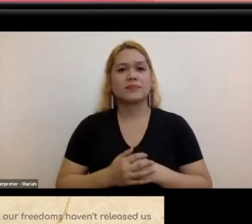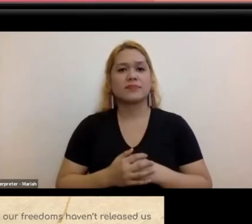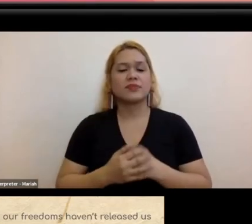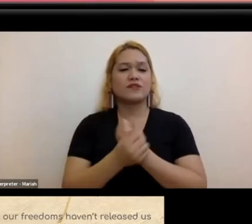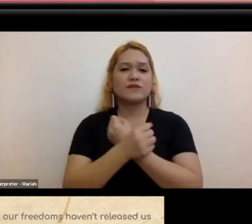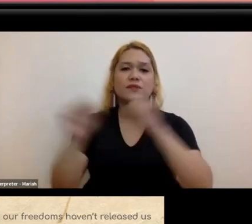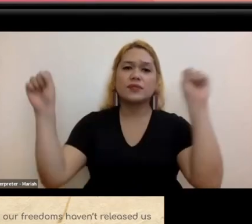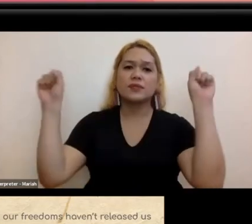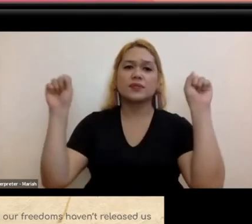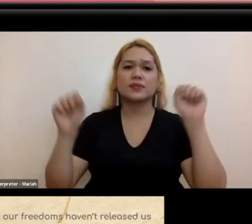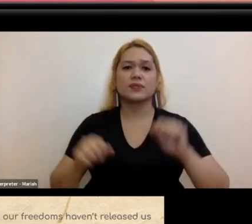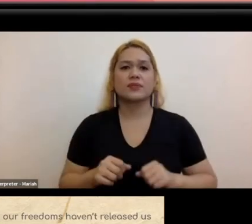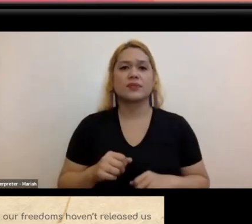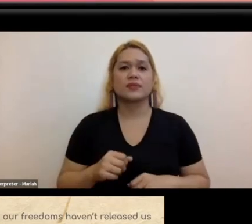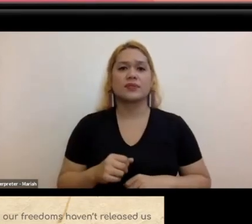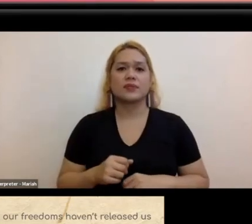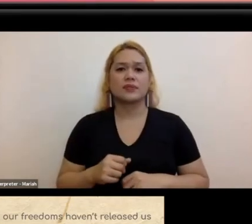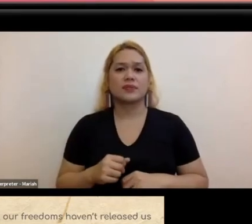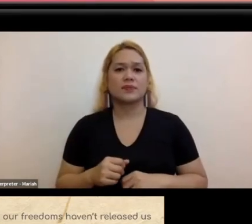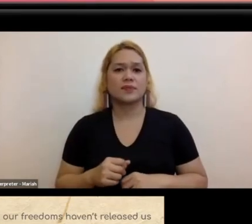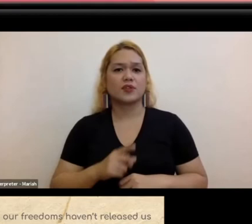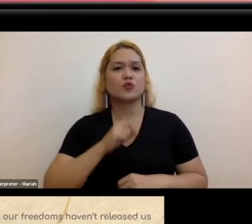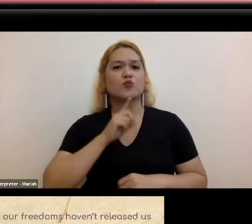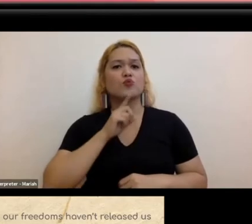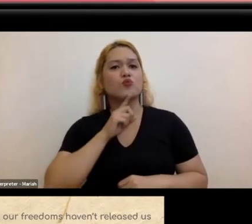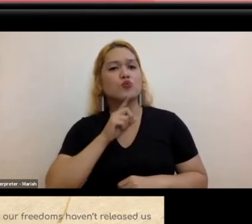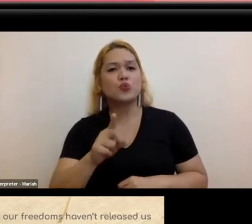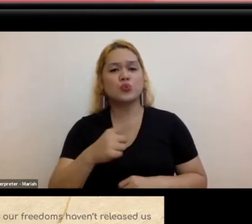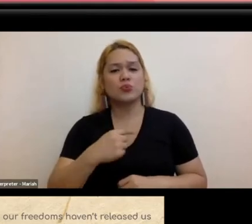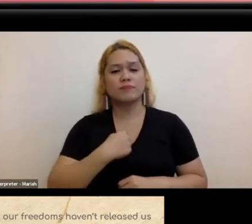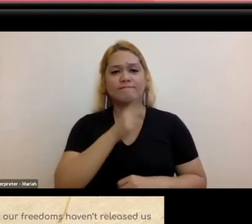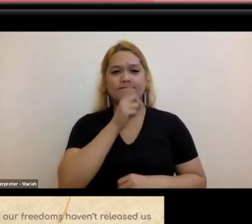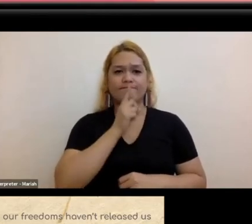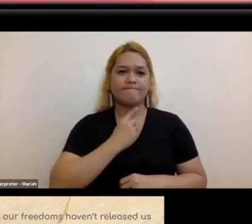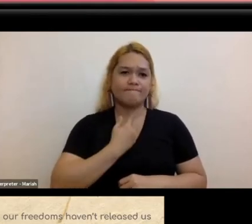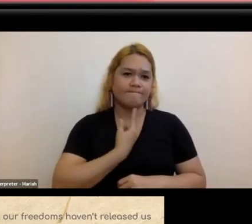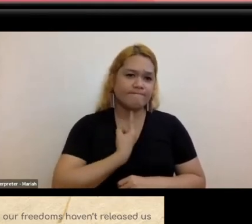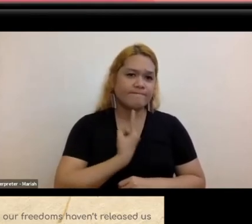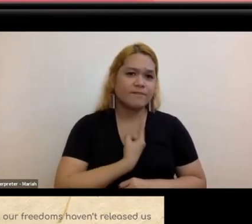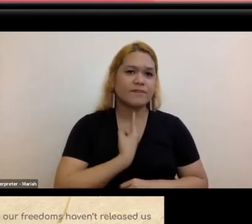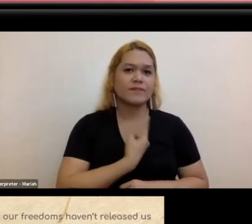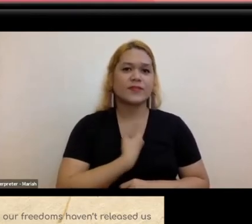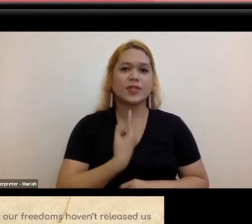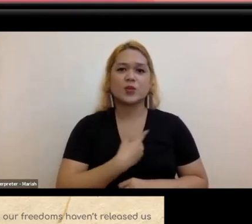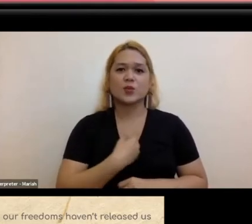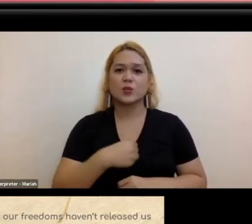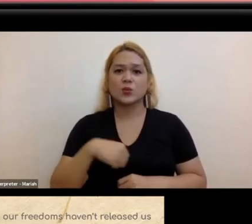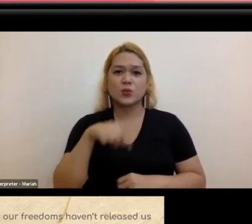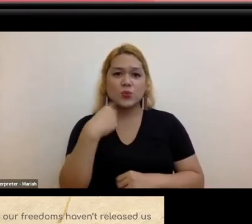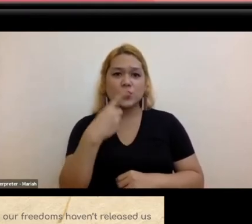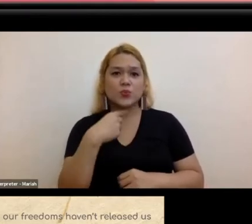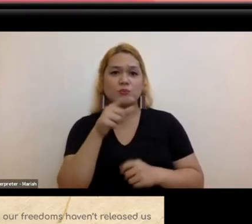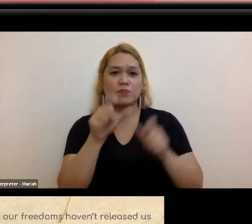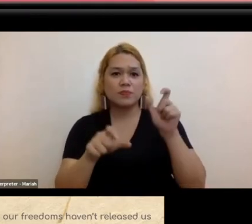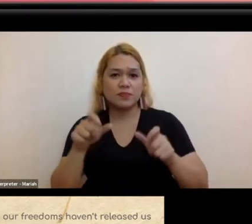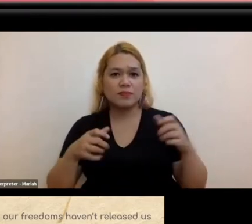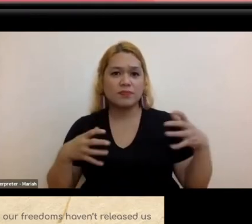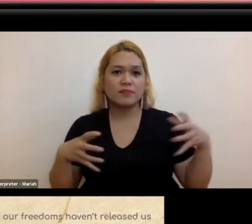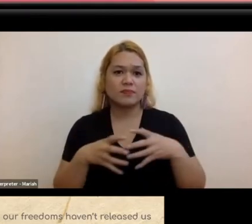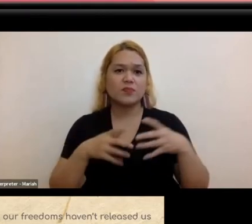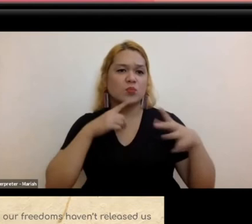from loneliness, measured by who we're with, as we make do with reaching down